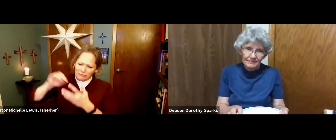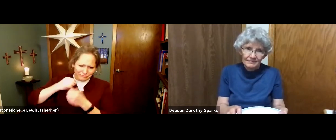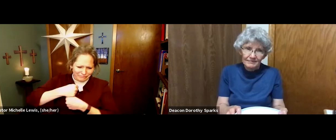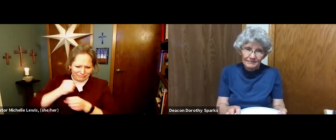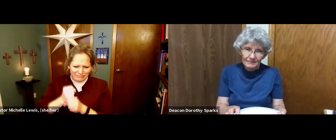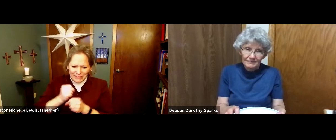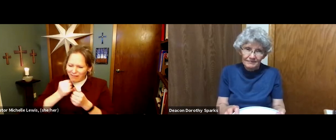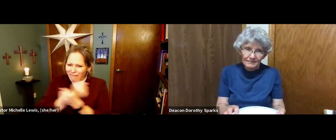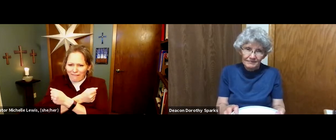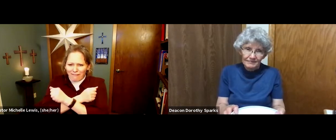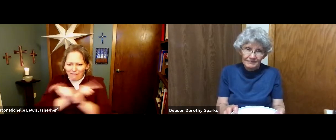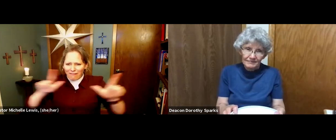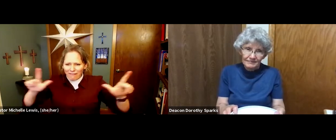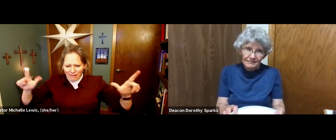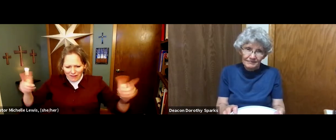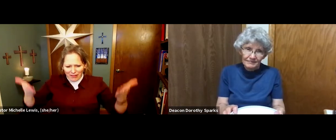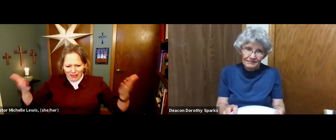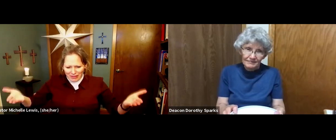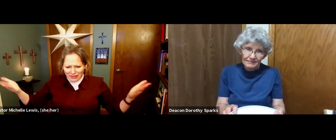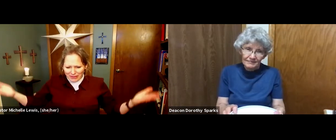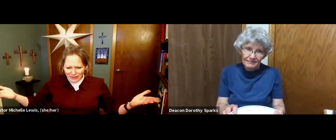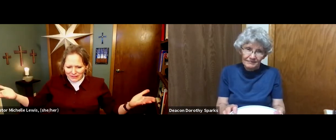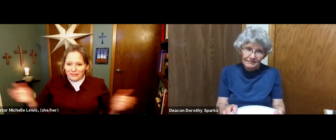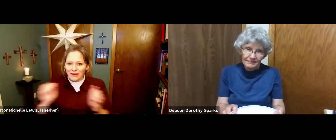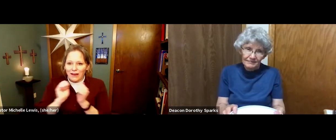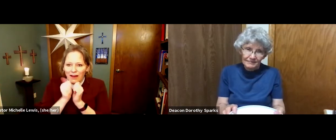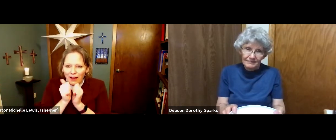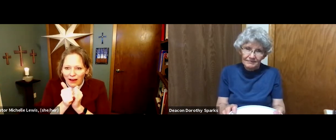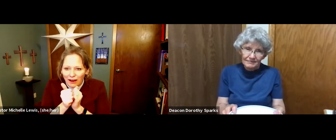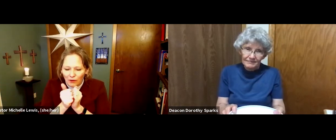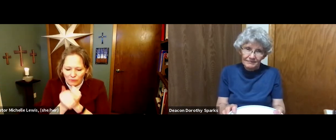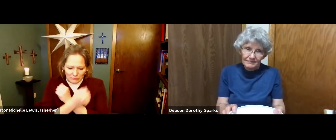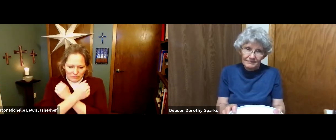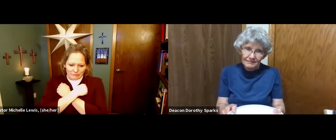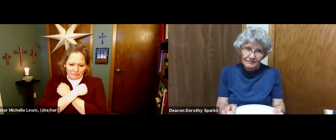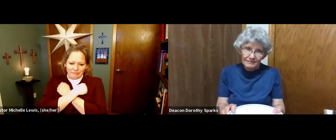source of life that gave us birth.